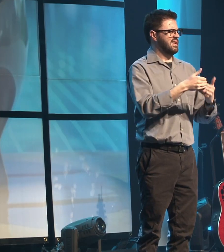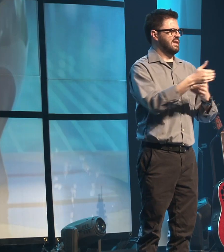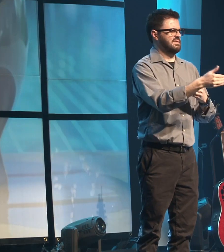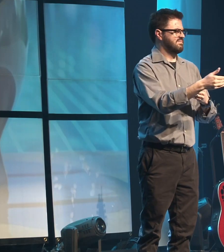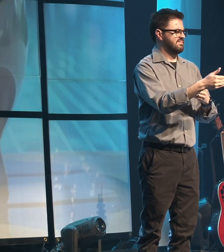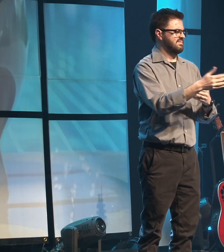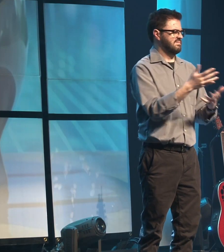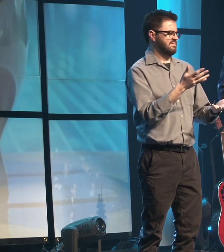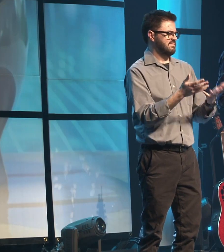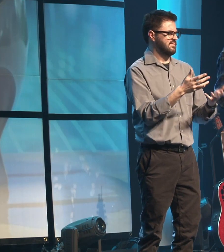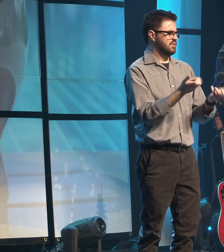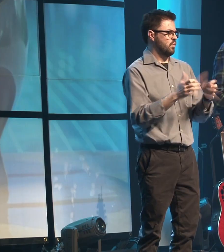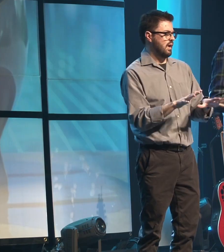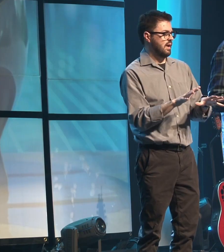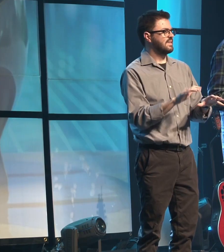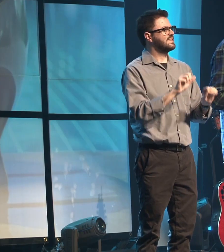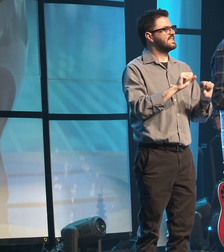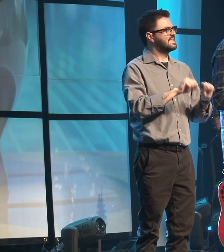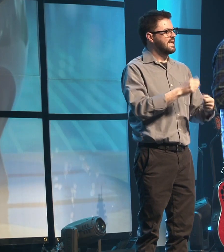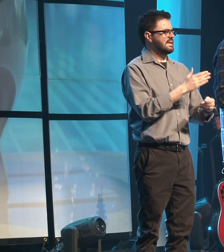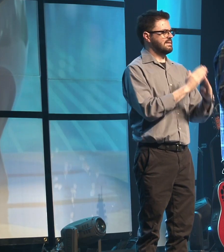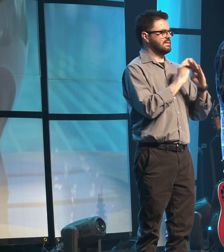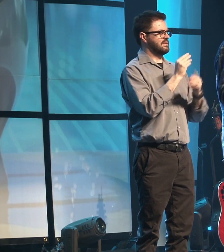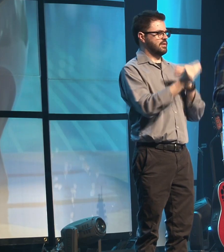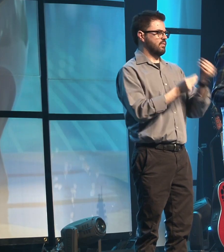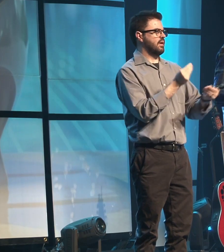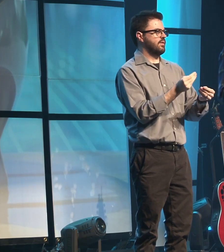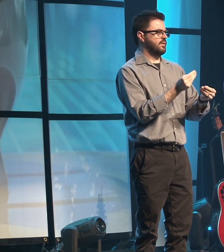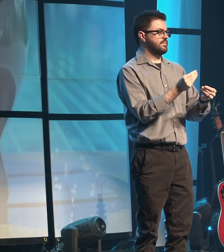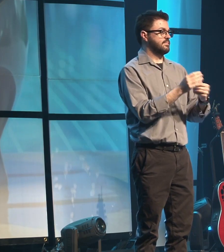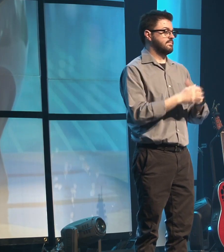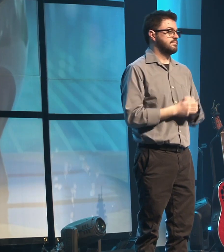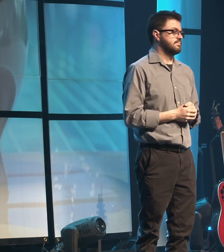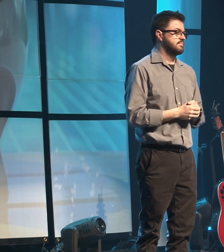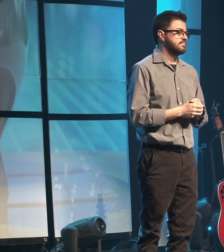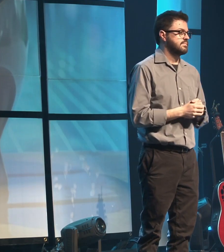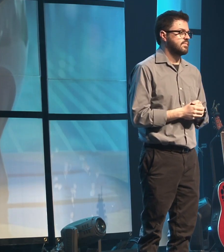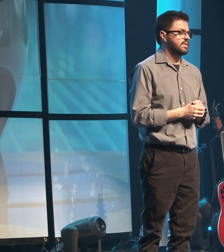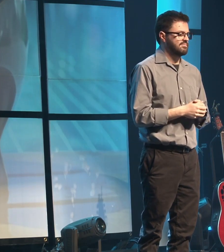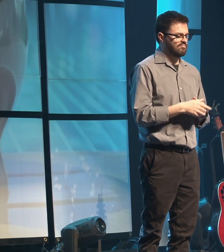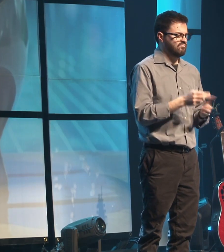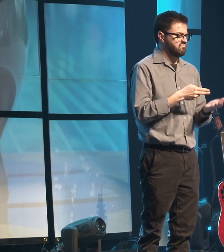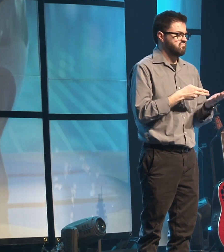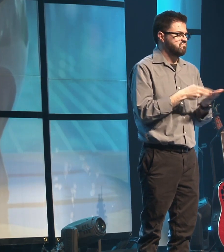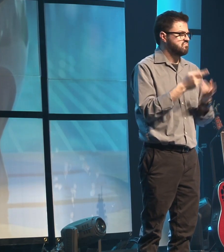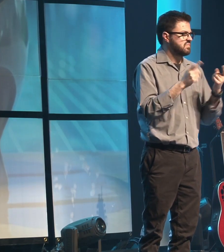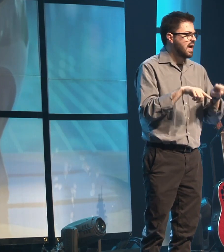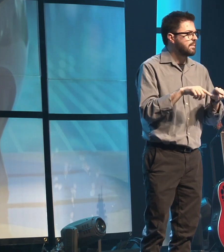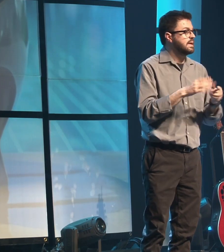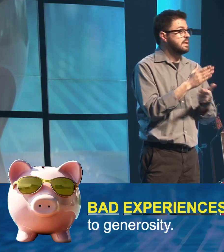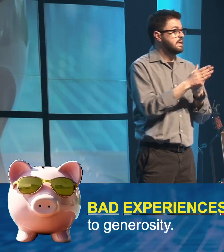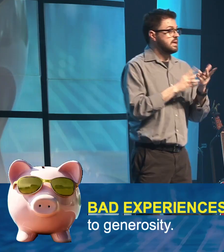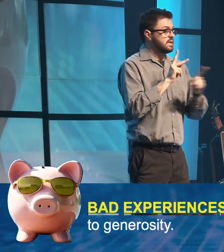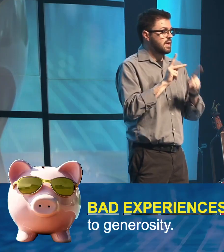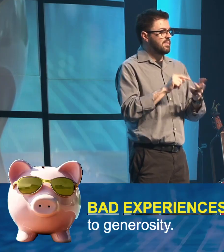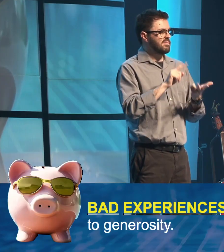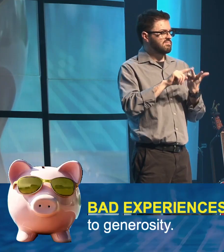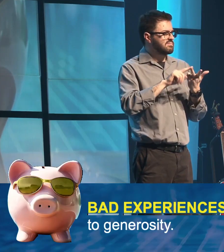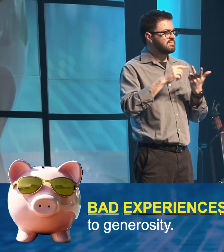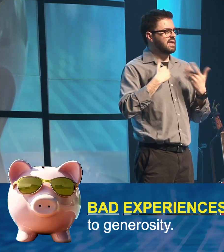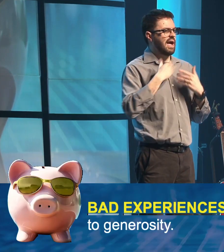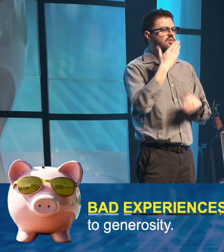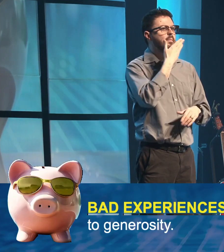that can like hinder our generosity. This is truth. Like some of us have bad experiences with giving